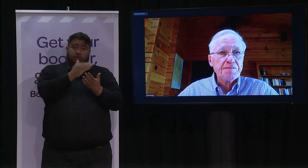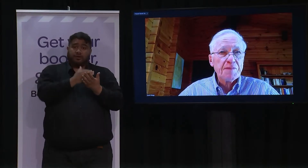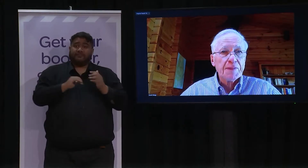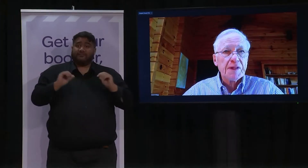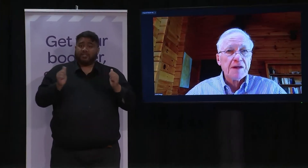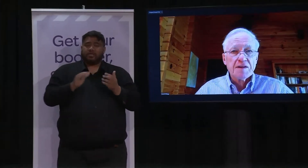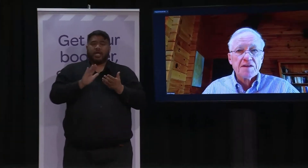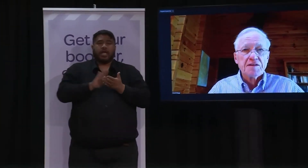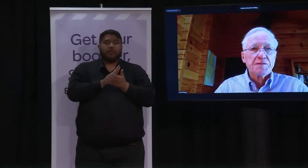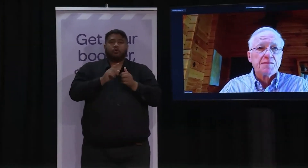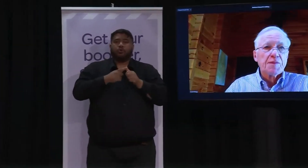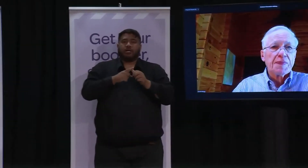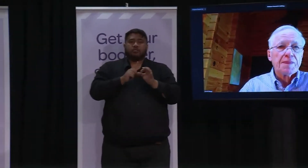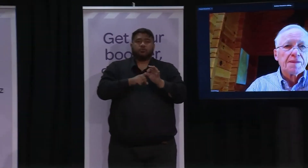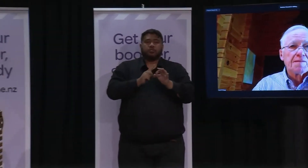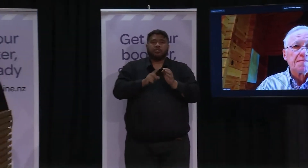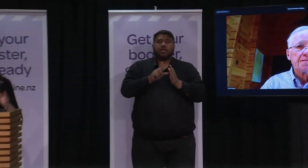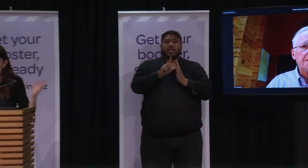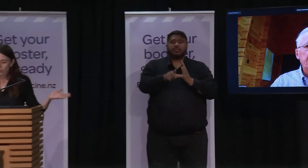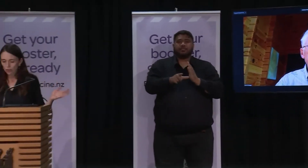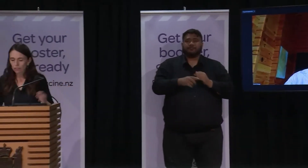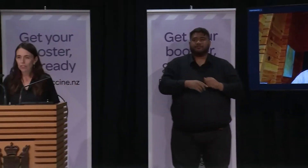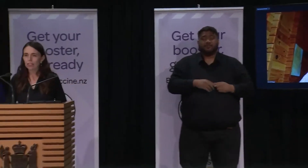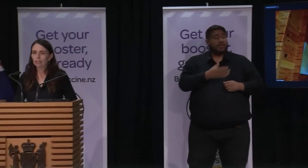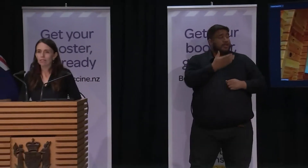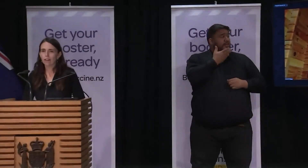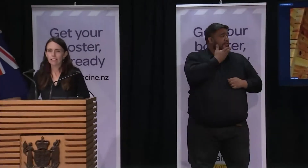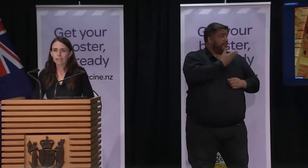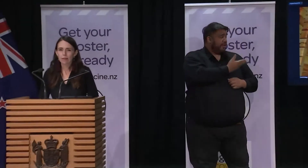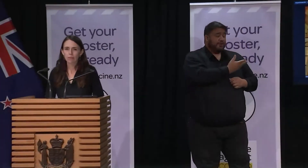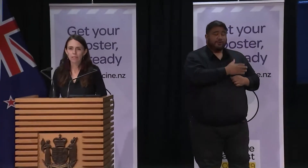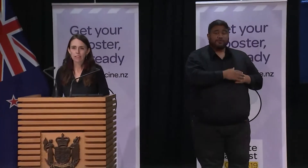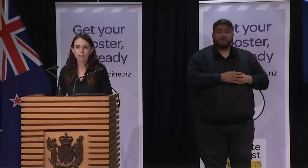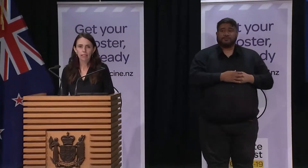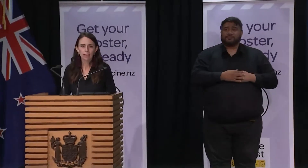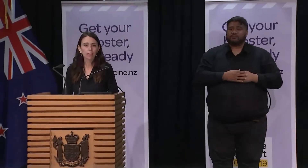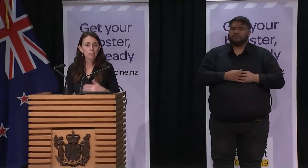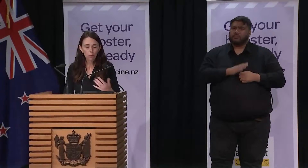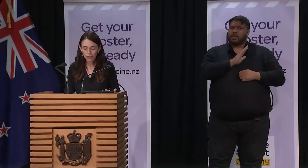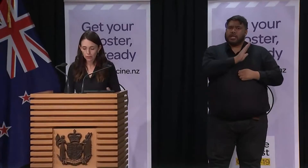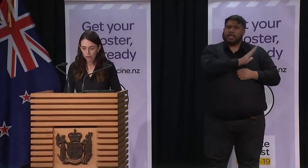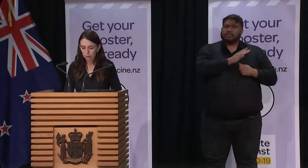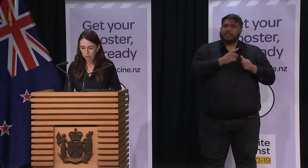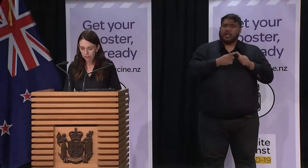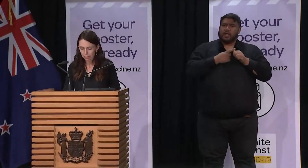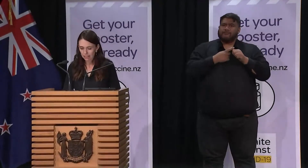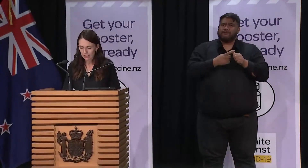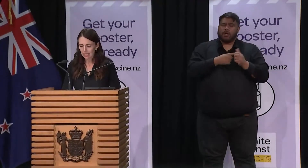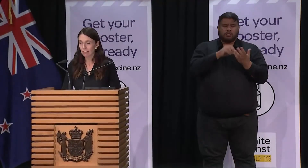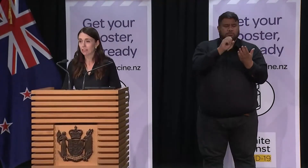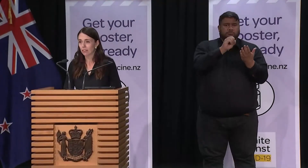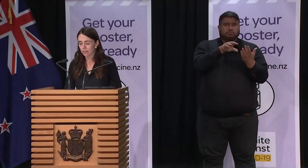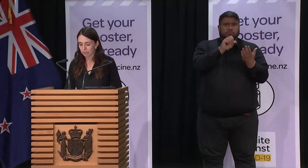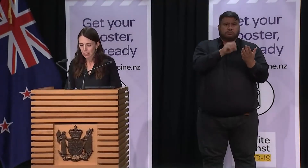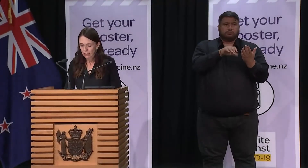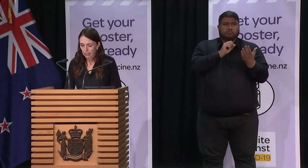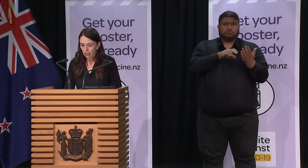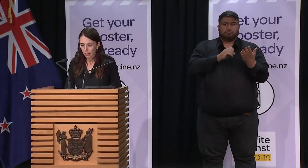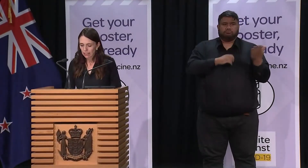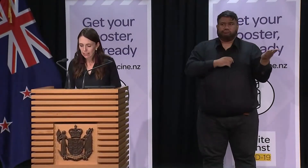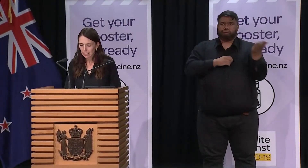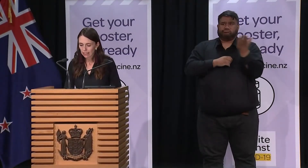Thank you, Professor Skegg. As a result of the advice that Professor Skegg has spoken to briefly this